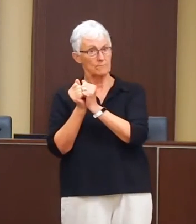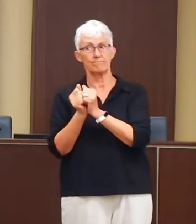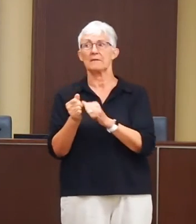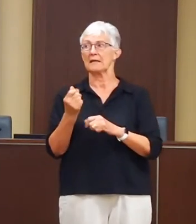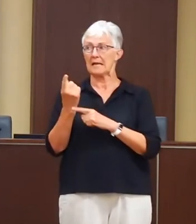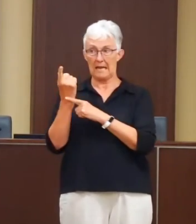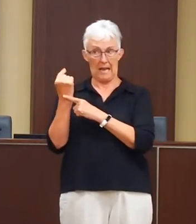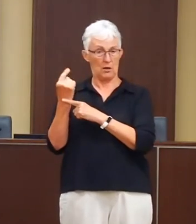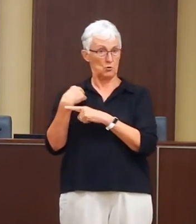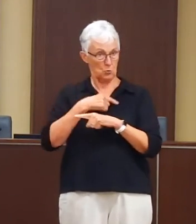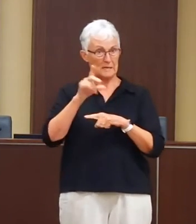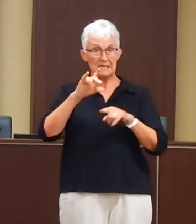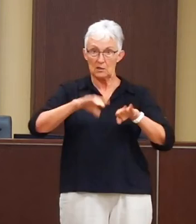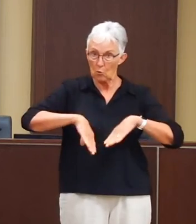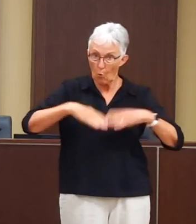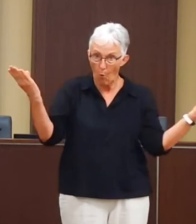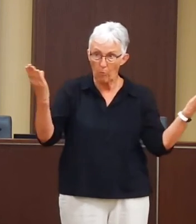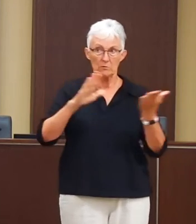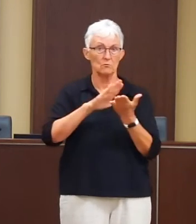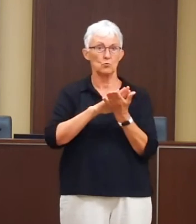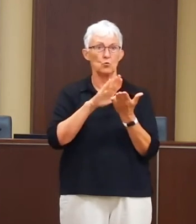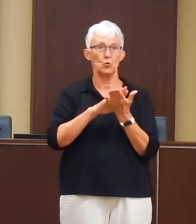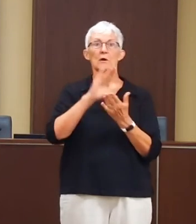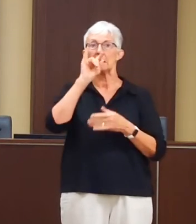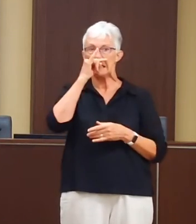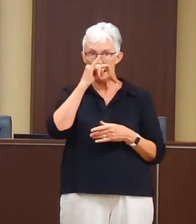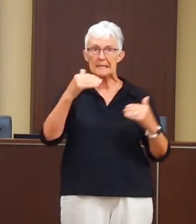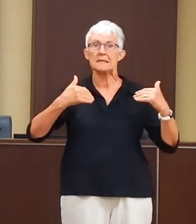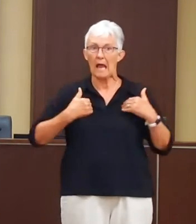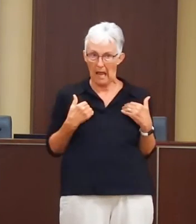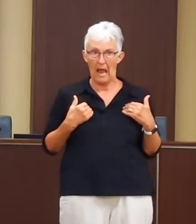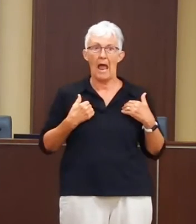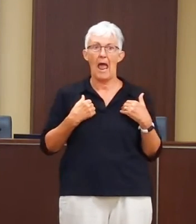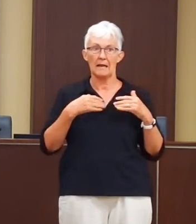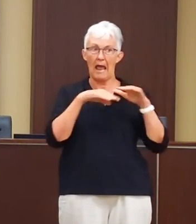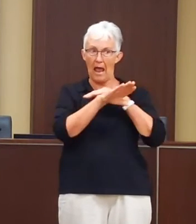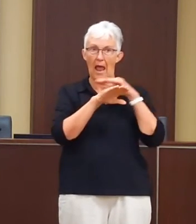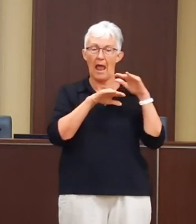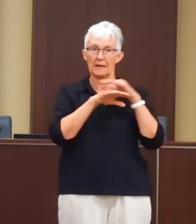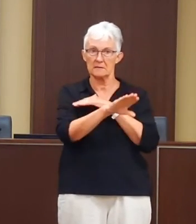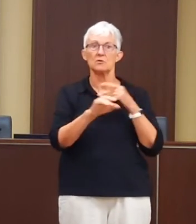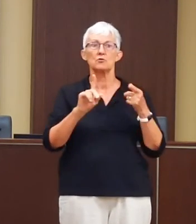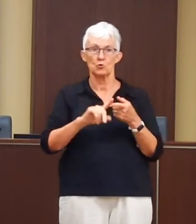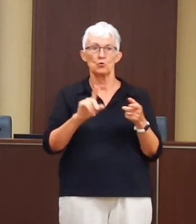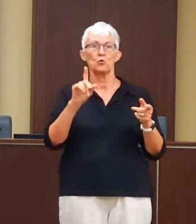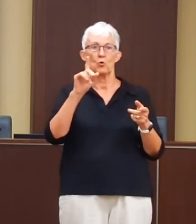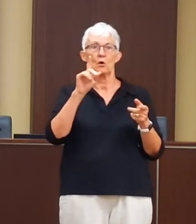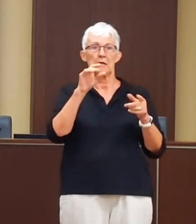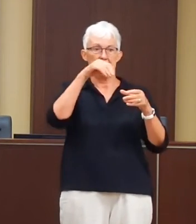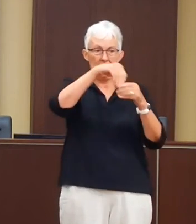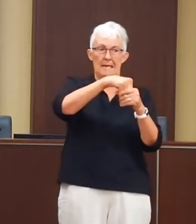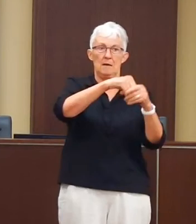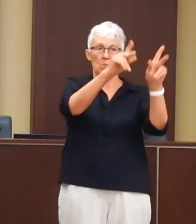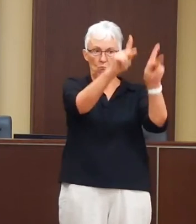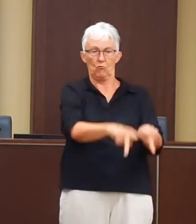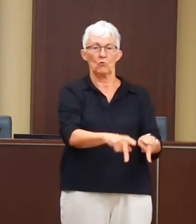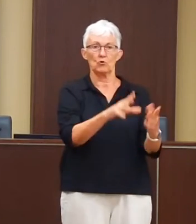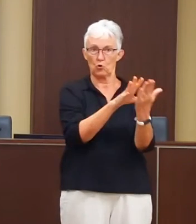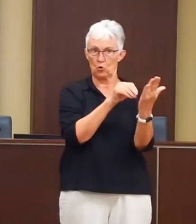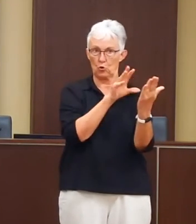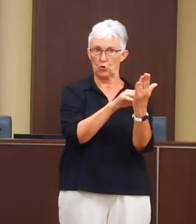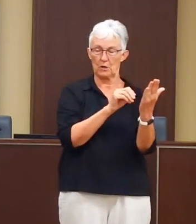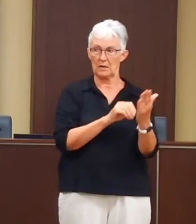Our students had access to in-person education. Remote learning percentages dropped dramatically through the school year as our parents grew